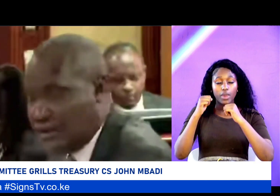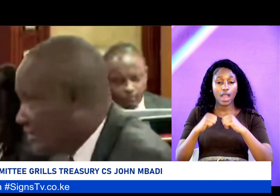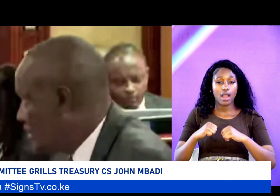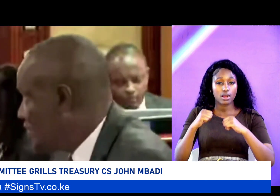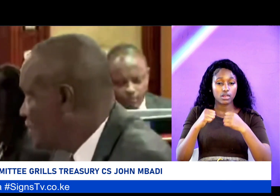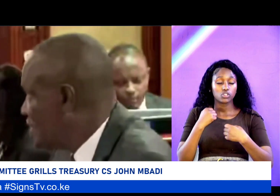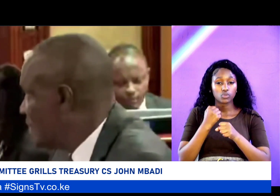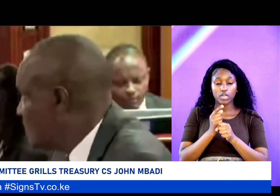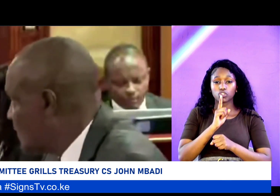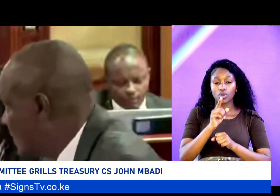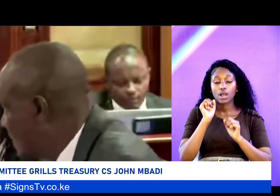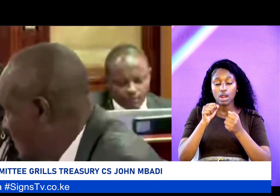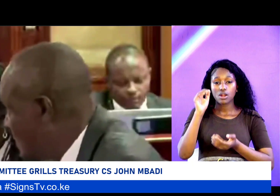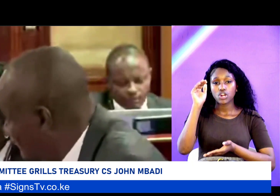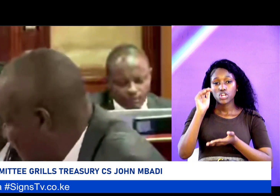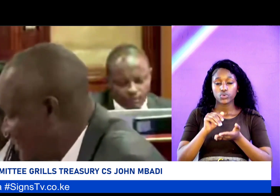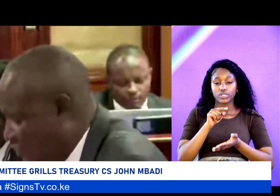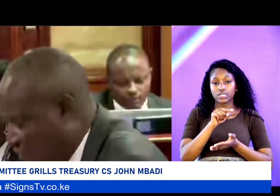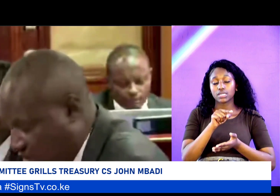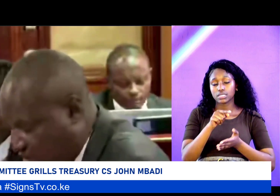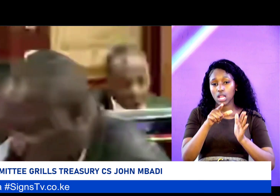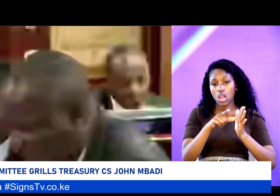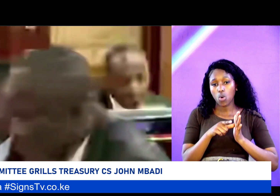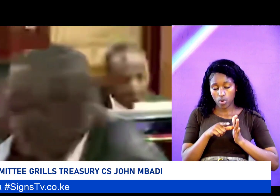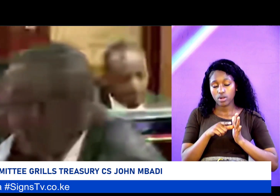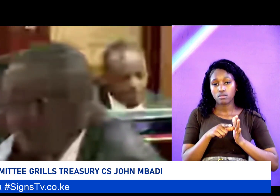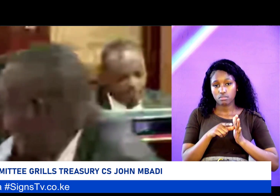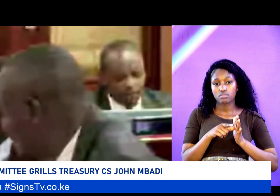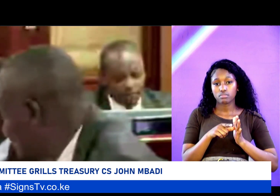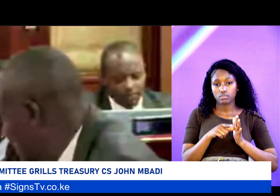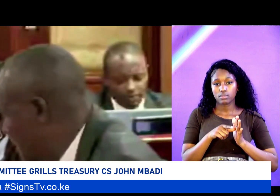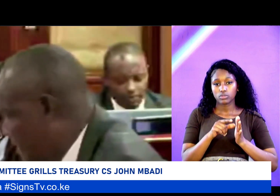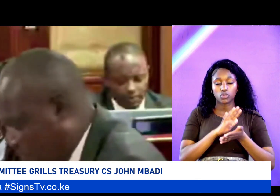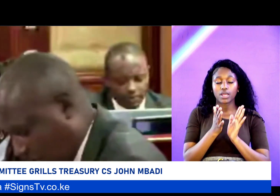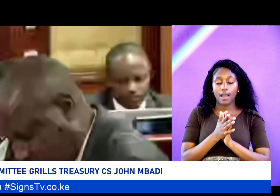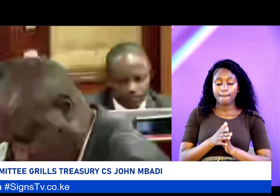agreed to have the debt to GDP, deficit to GDP at